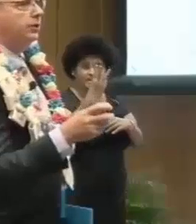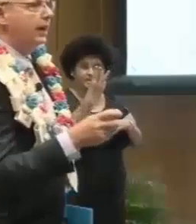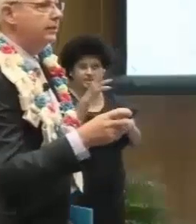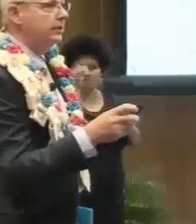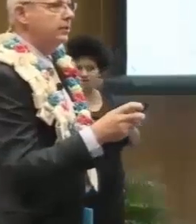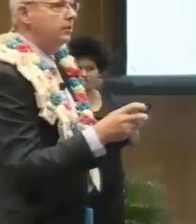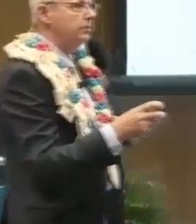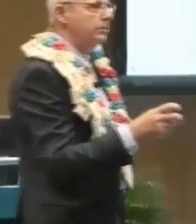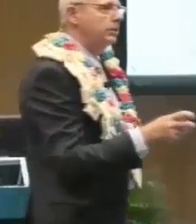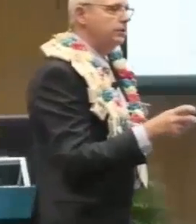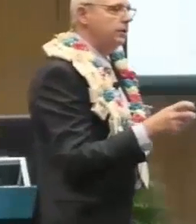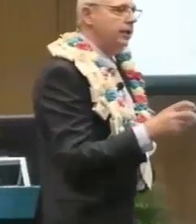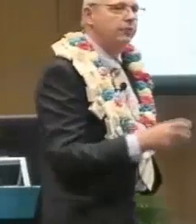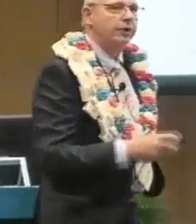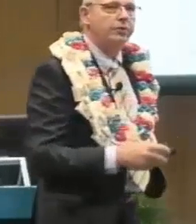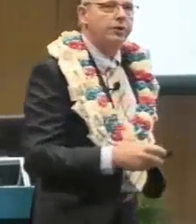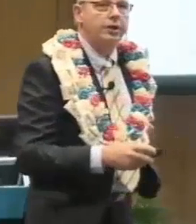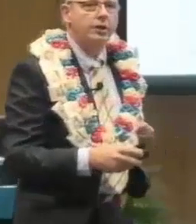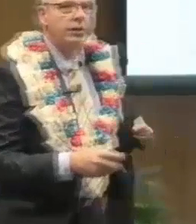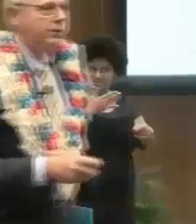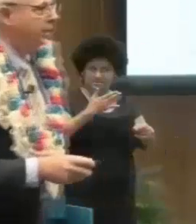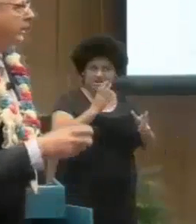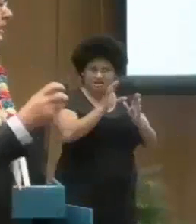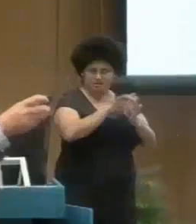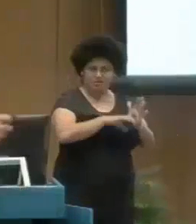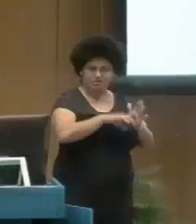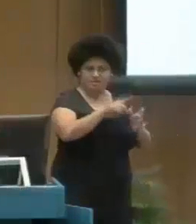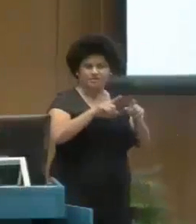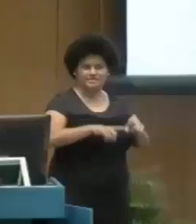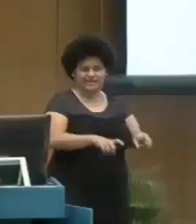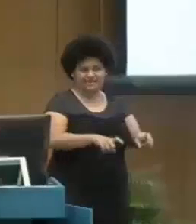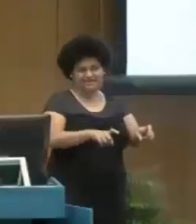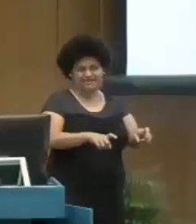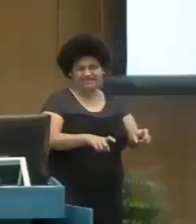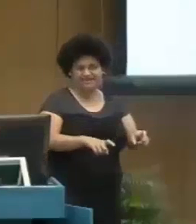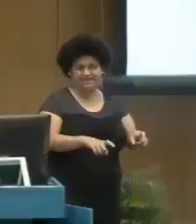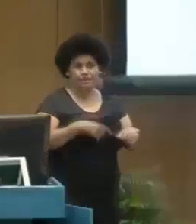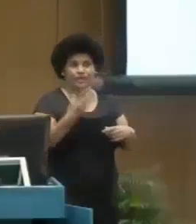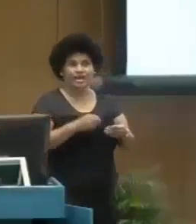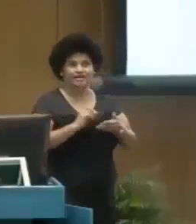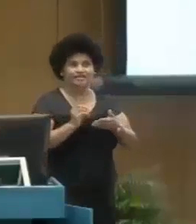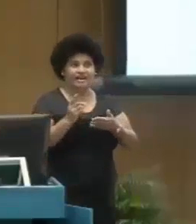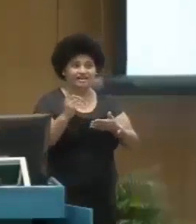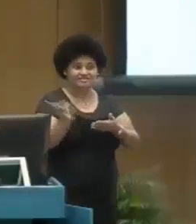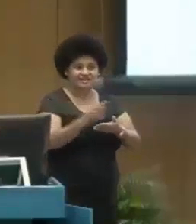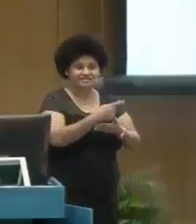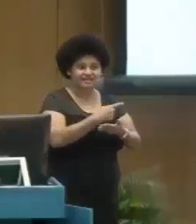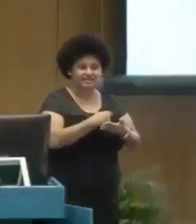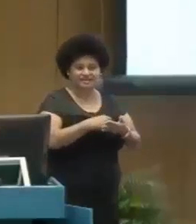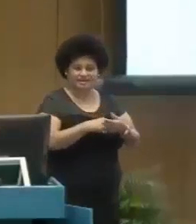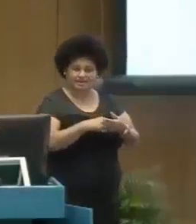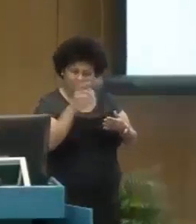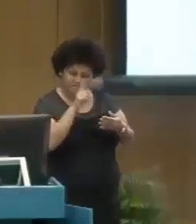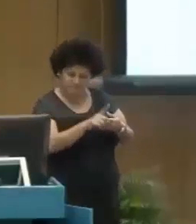if the students are engaged in the course. So at the end of week 3, we then get data from our systems to show that